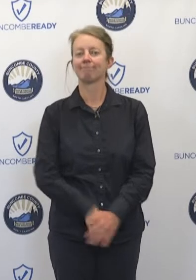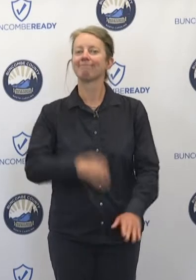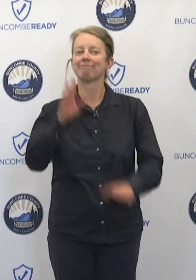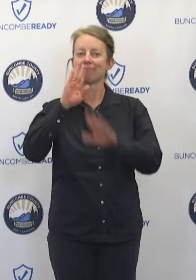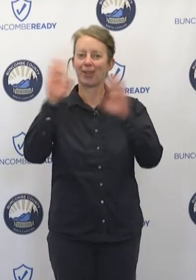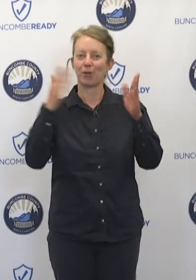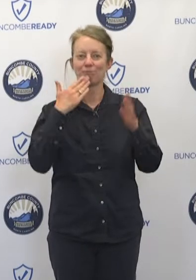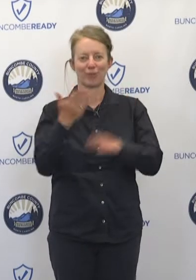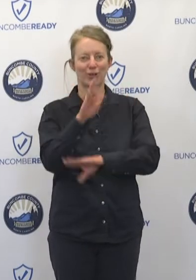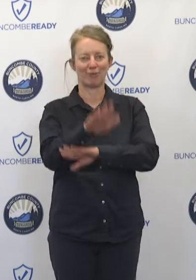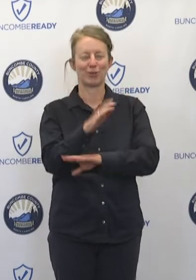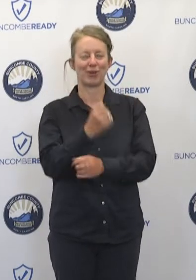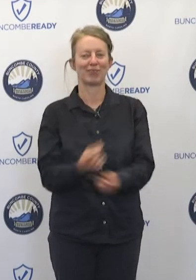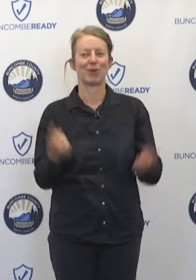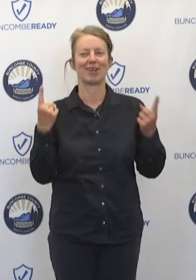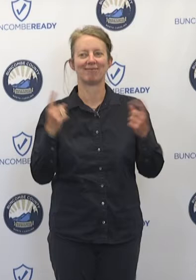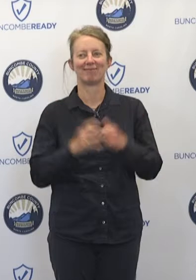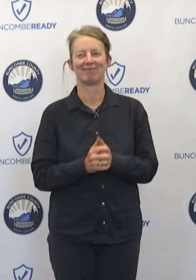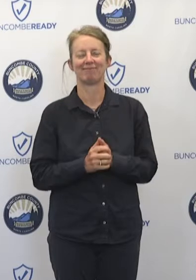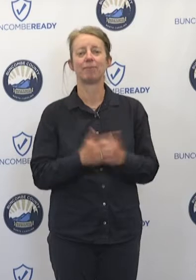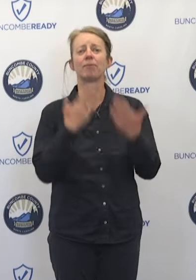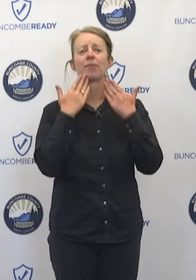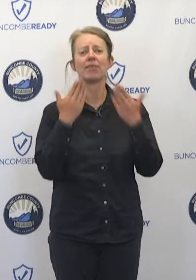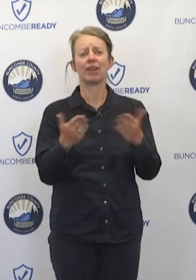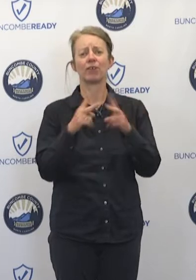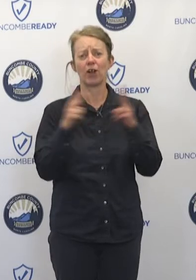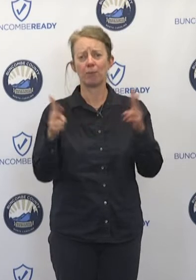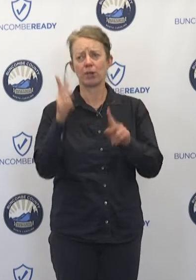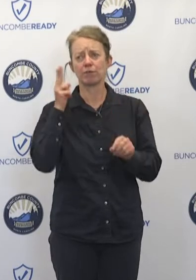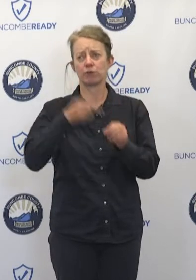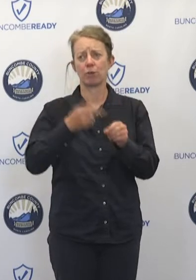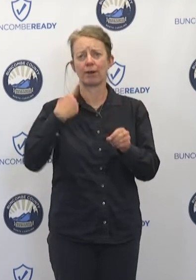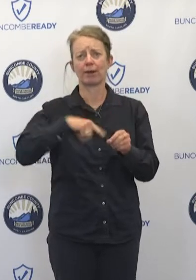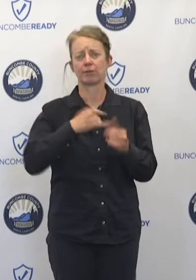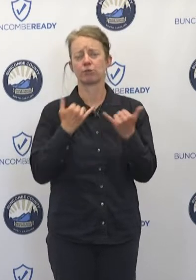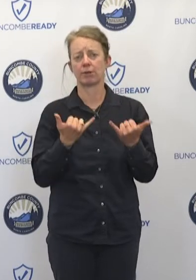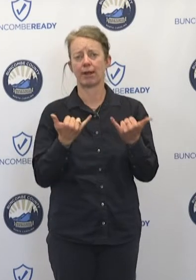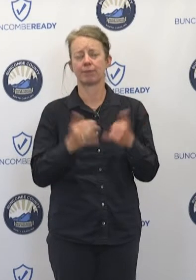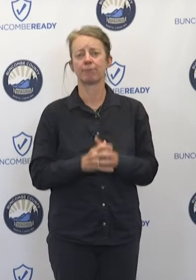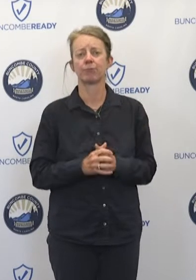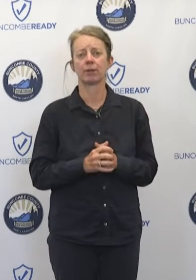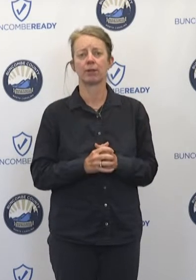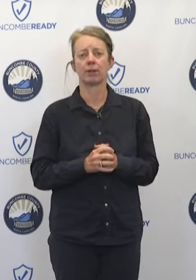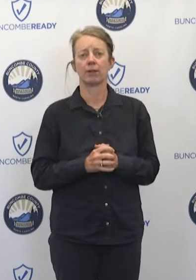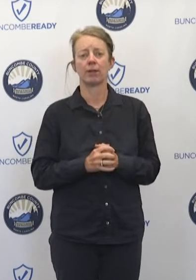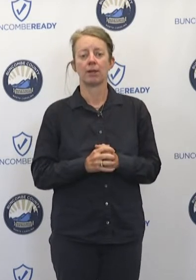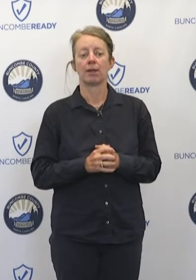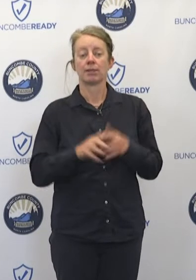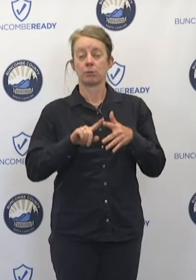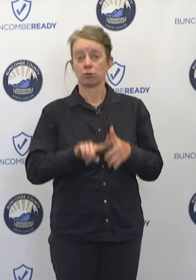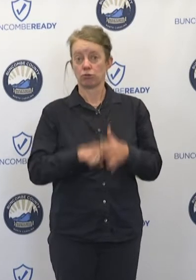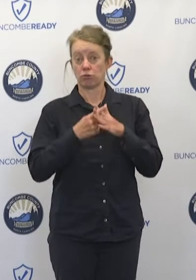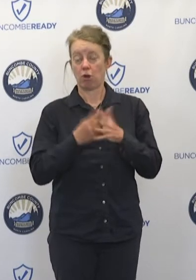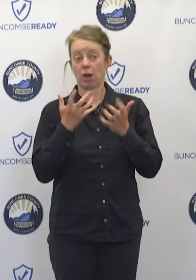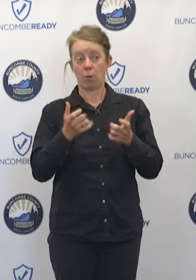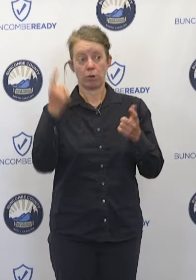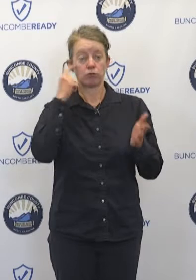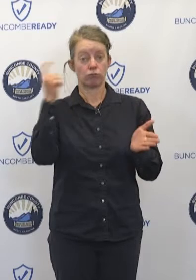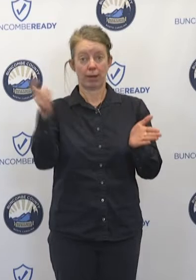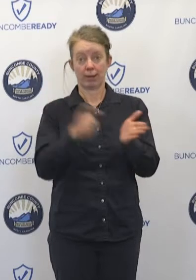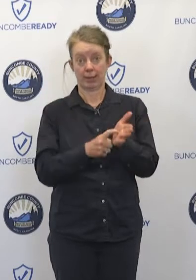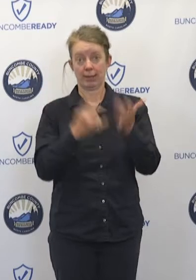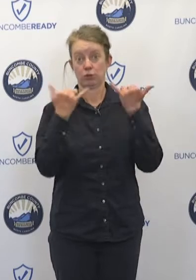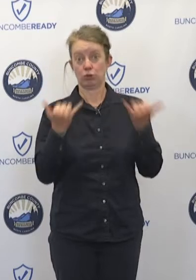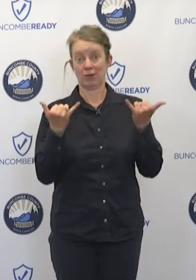Hello and good afternoon, everyone. Thanks so much for joining us today. I first want to acknowledge that today is